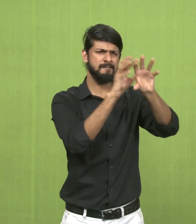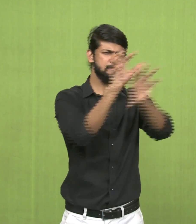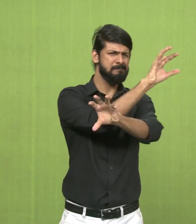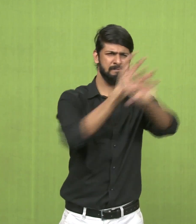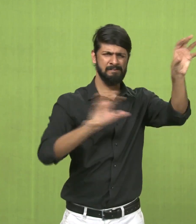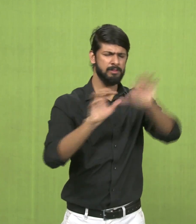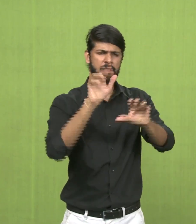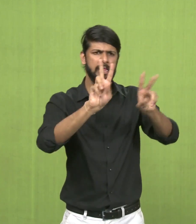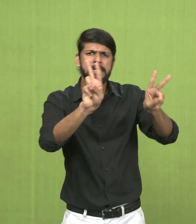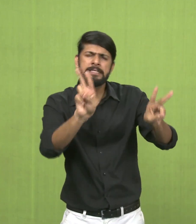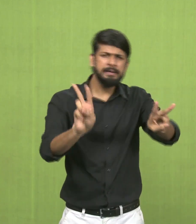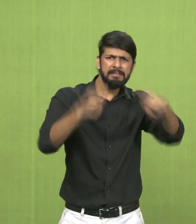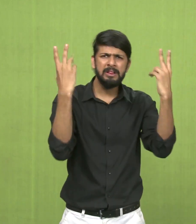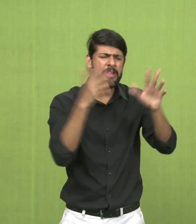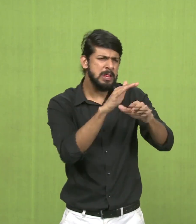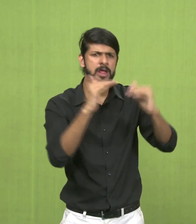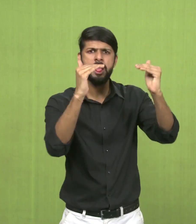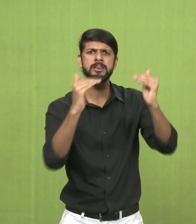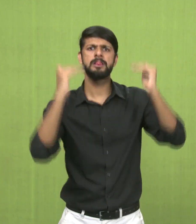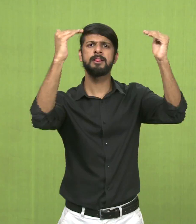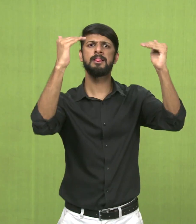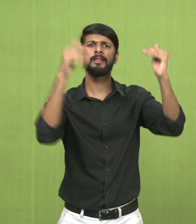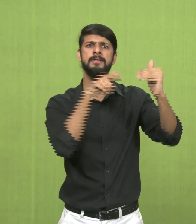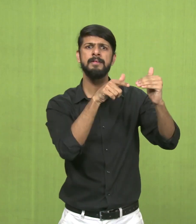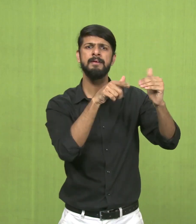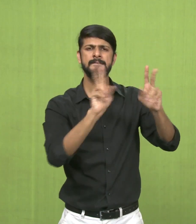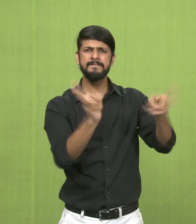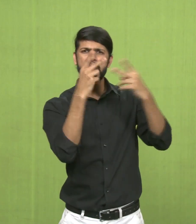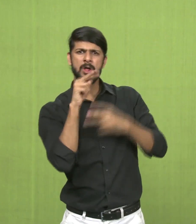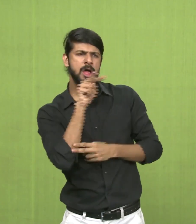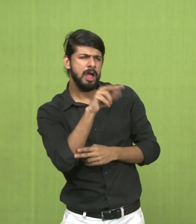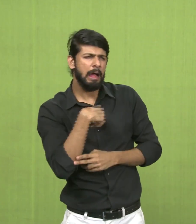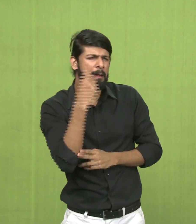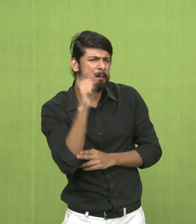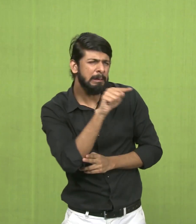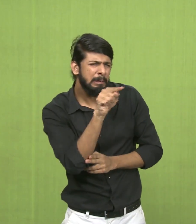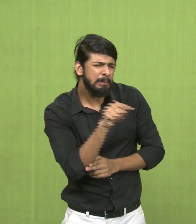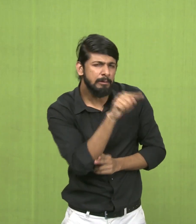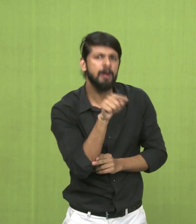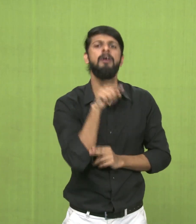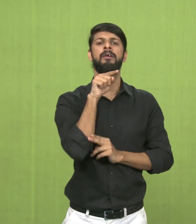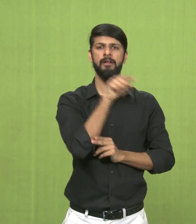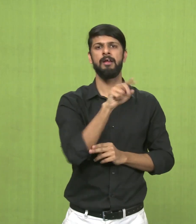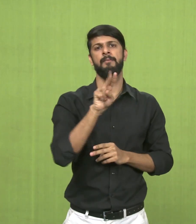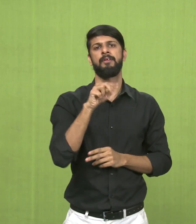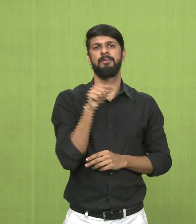something where the entire form or the color, the elements have been totally changed beyond